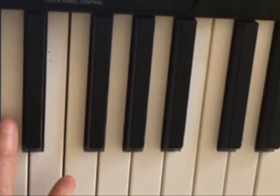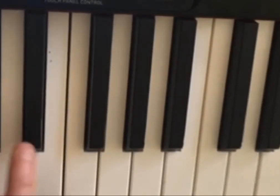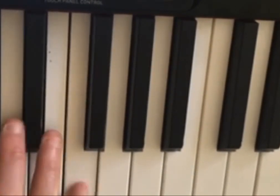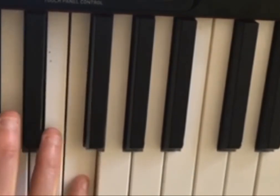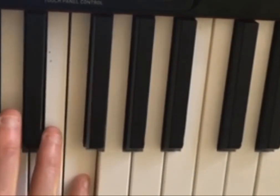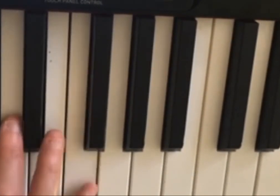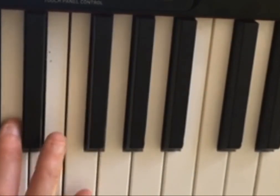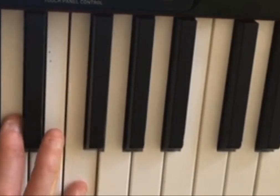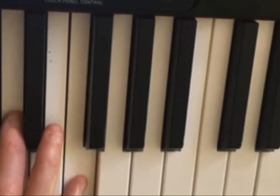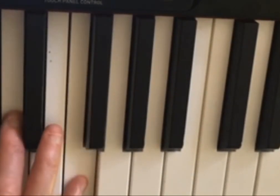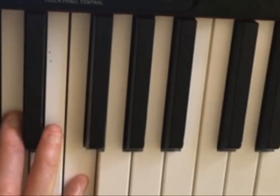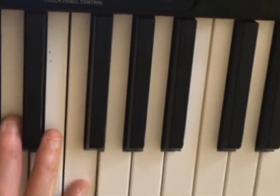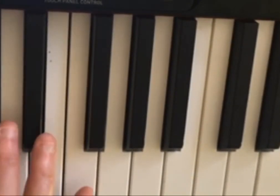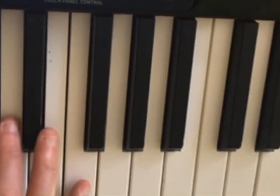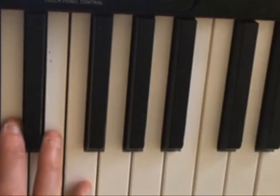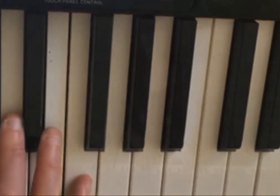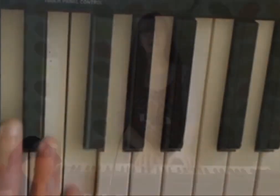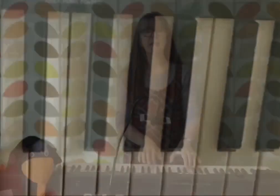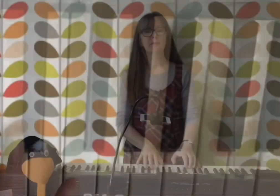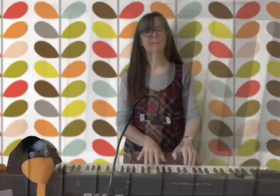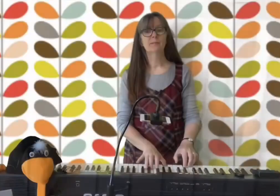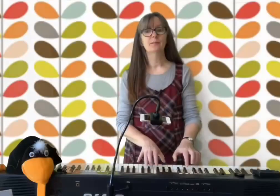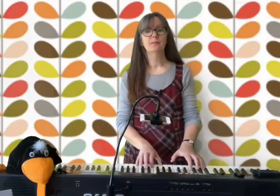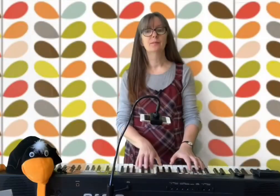Good morning if you had a snowball fight.